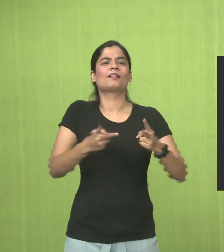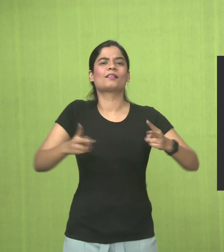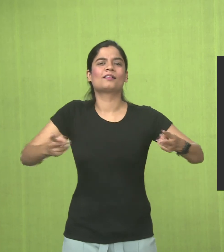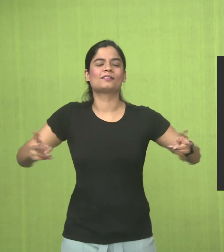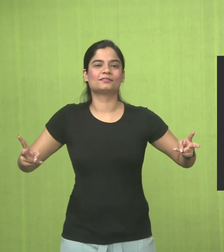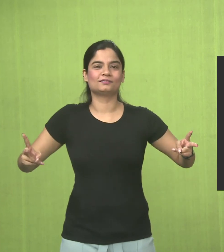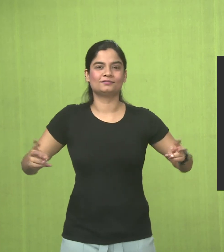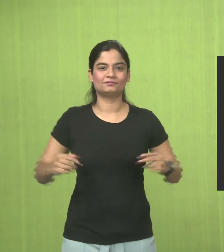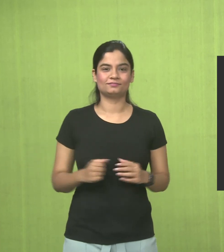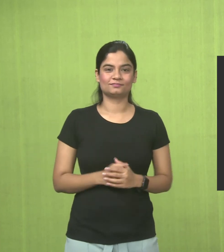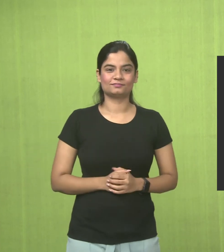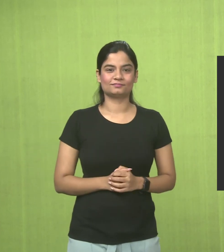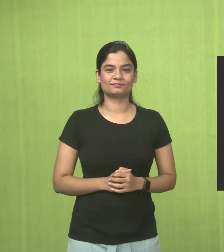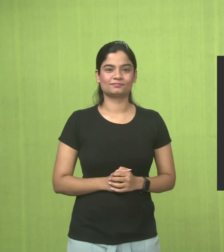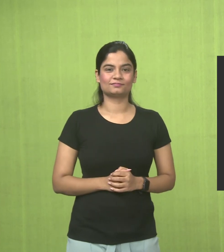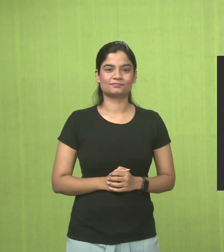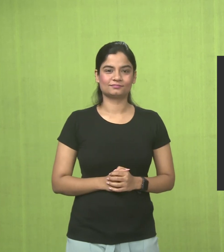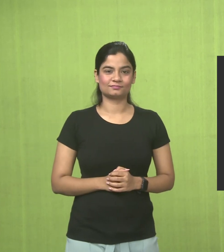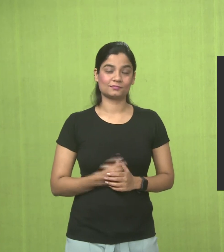time. Multitasking.